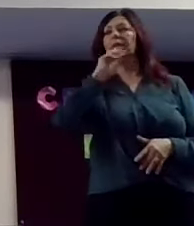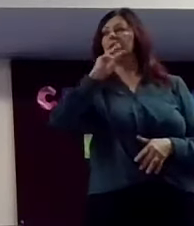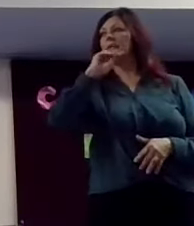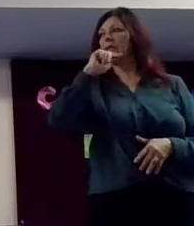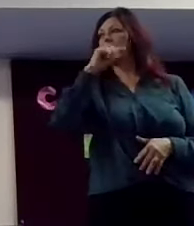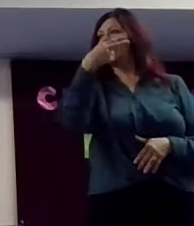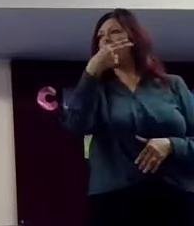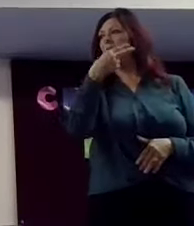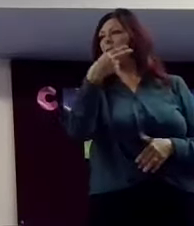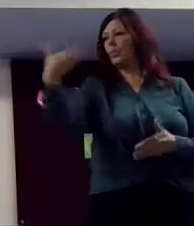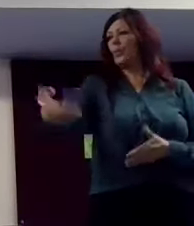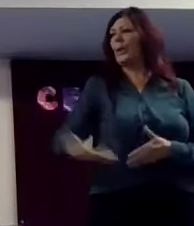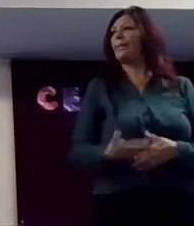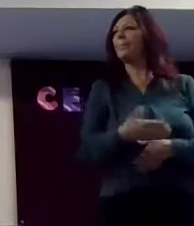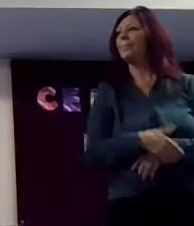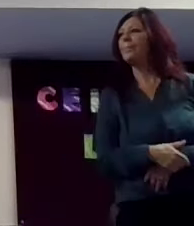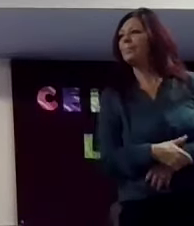District. Welcome, Deborah.